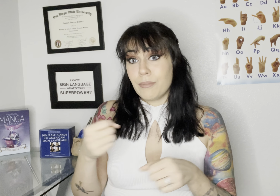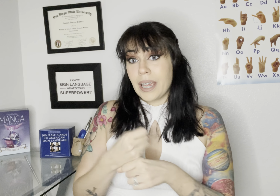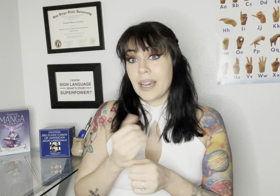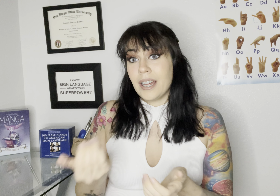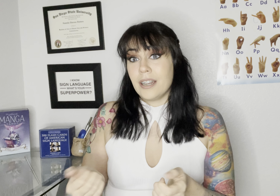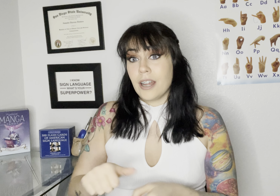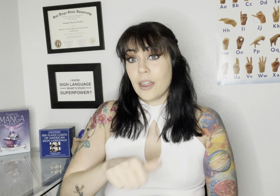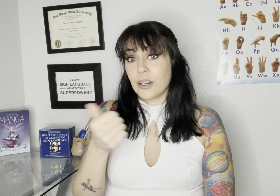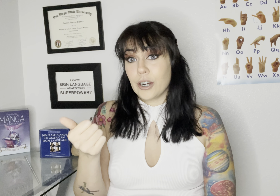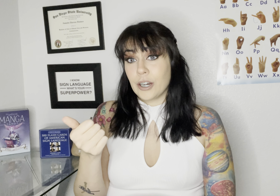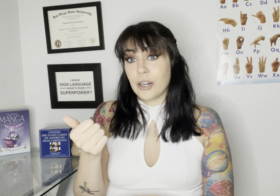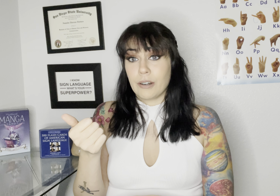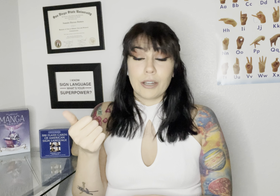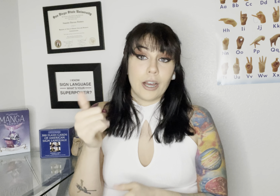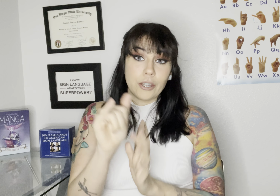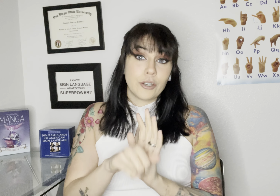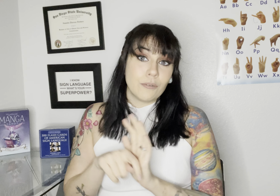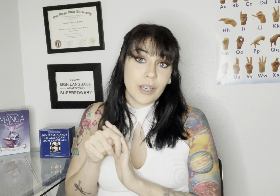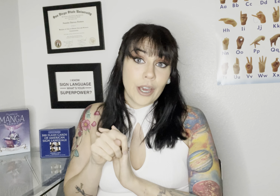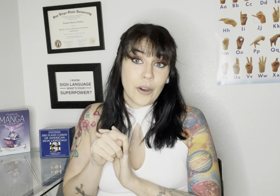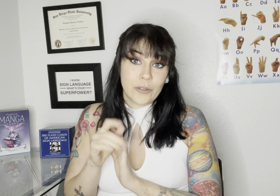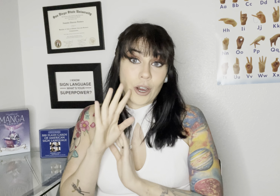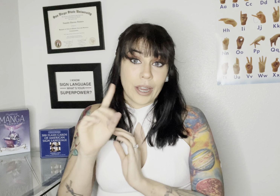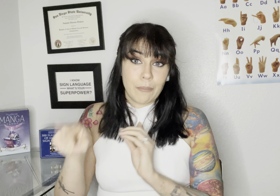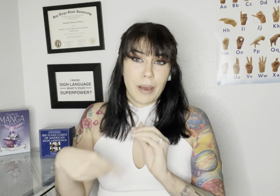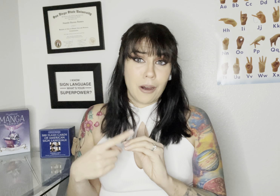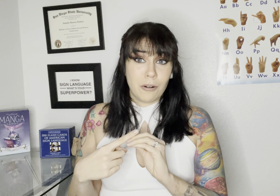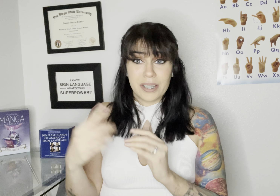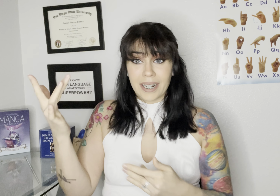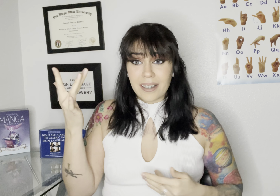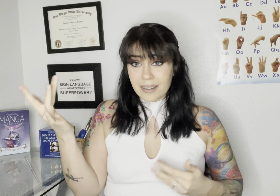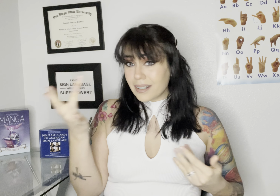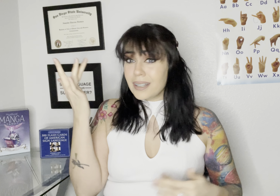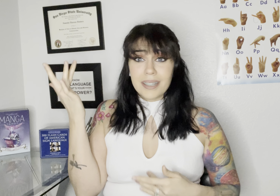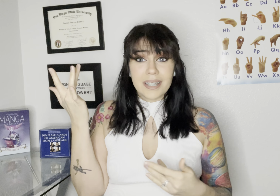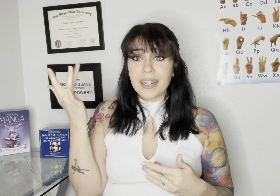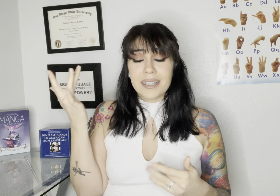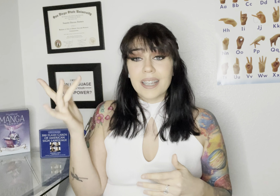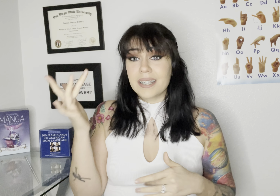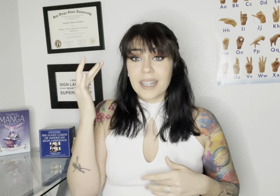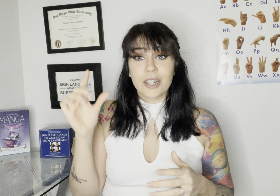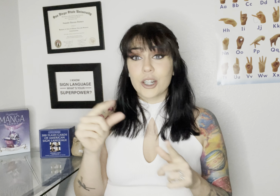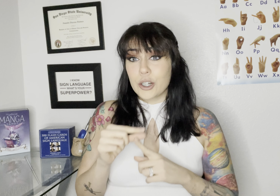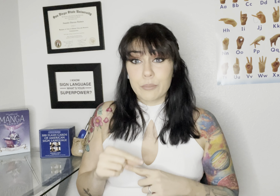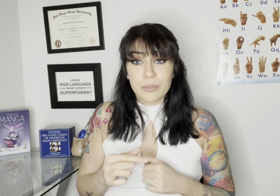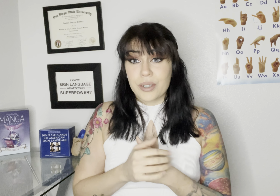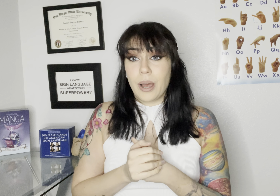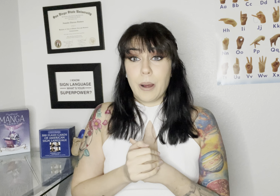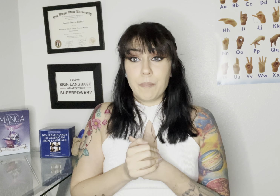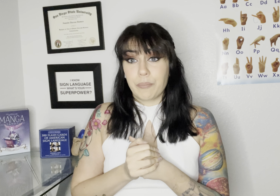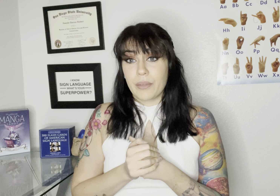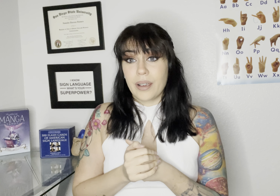make another YouTube video talking about sicknesses, sick terms,